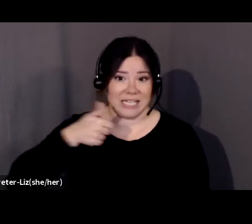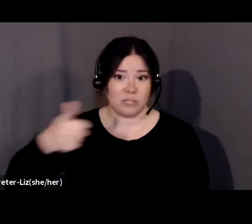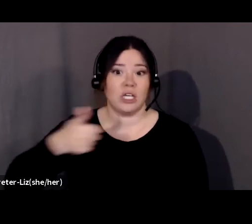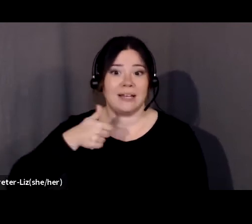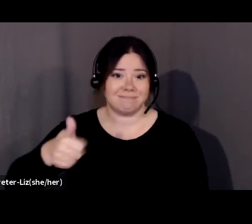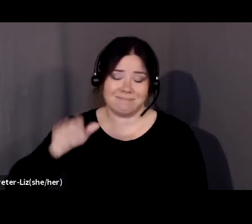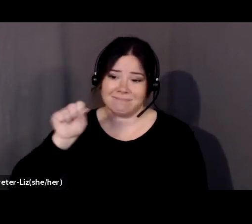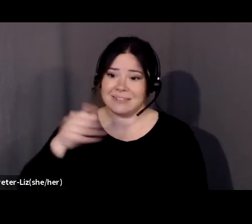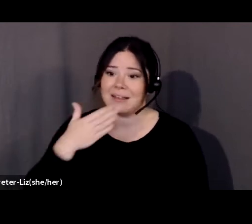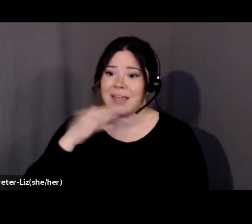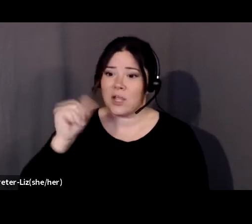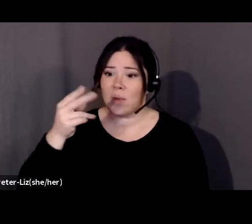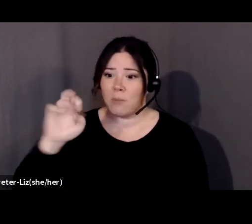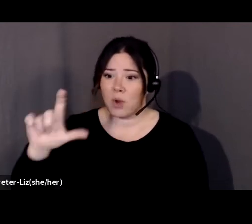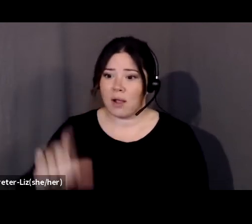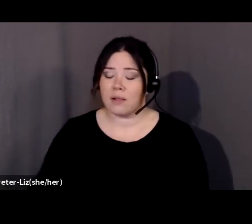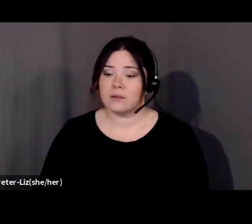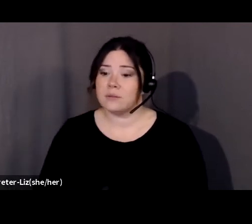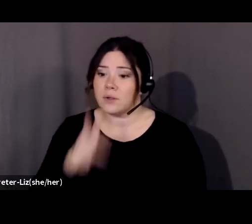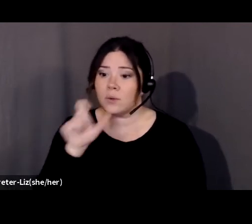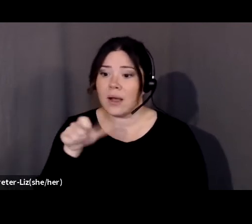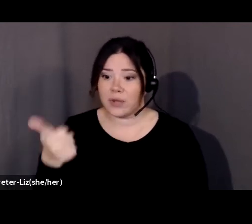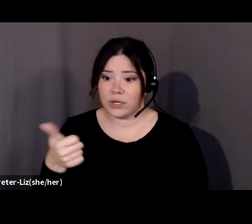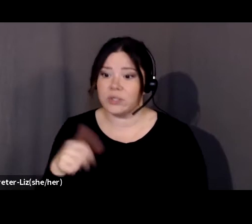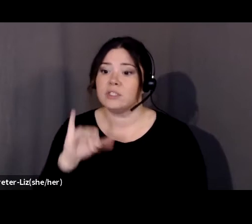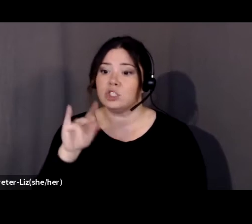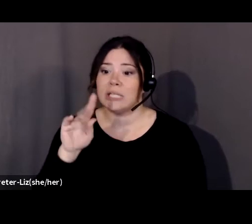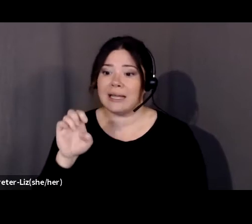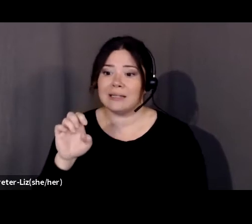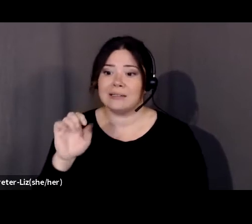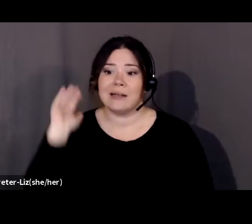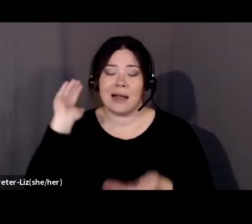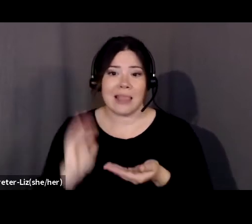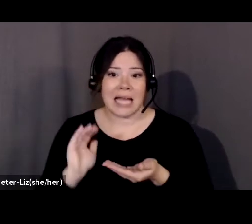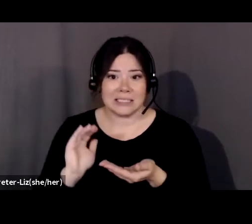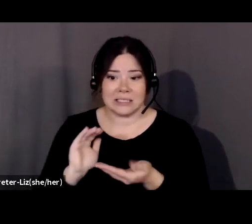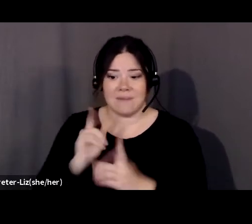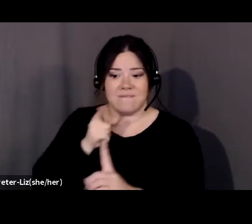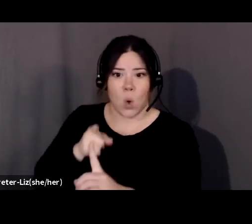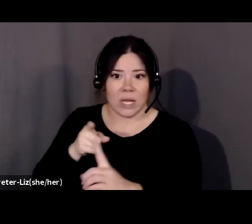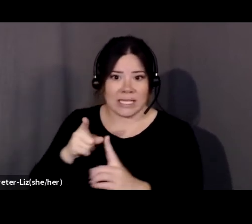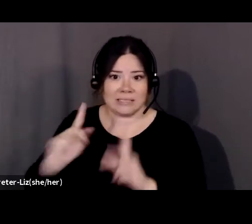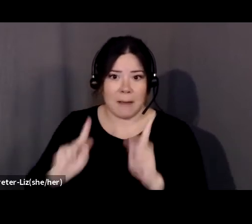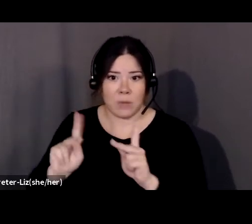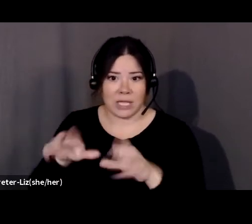Transportation. Thanks, April. Who else has one? Jake says less focused population.